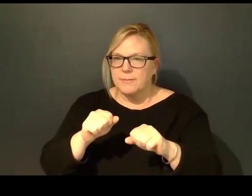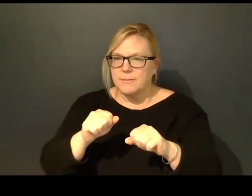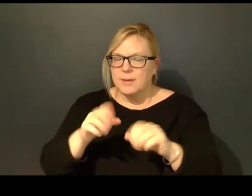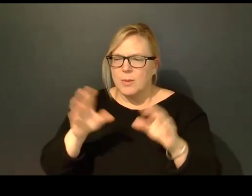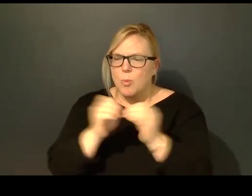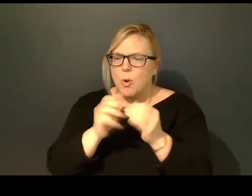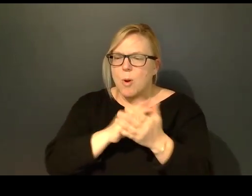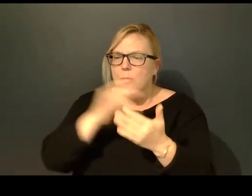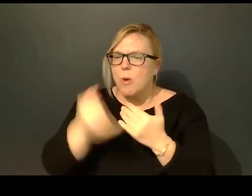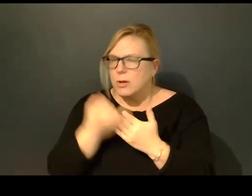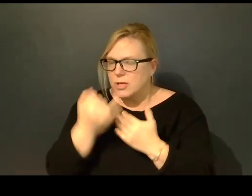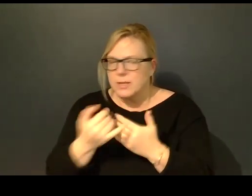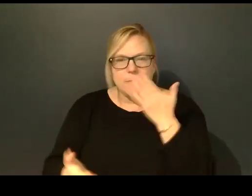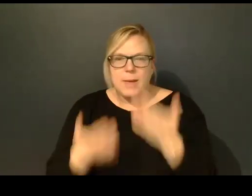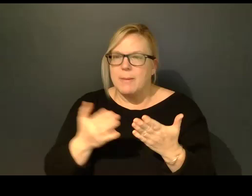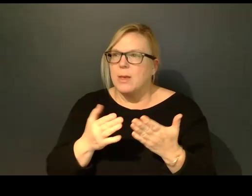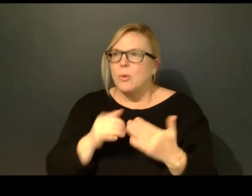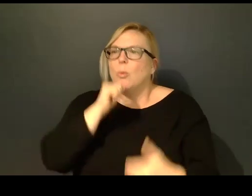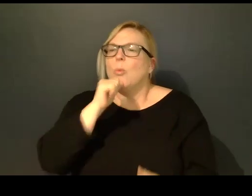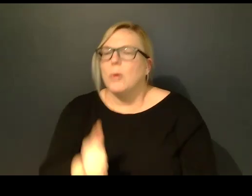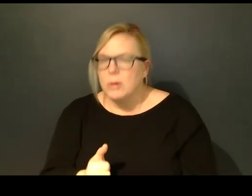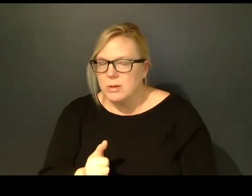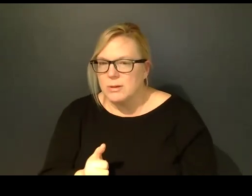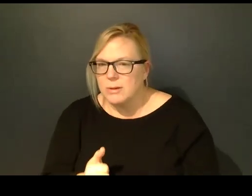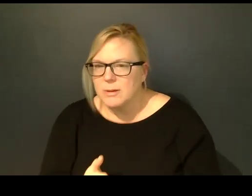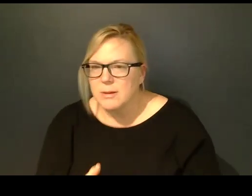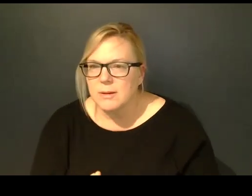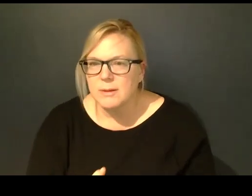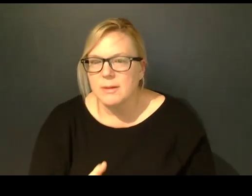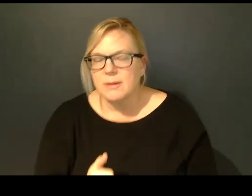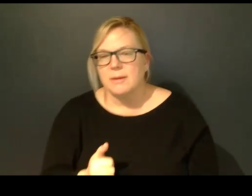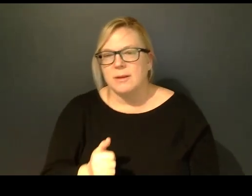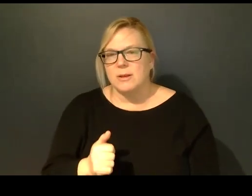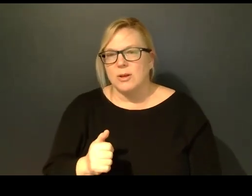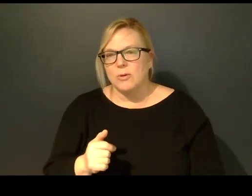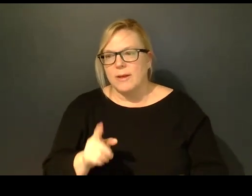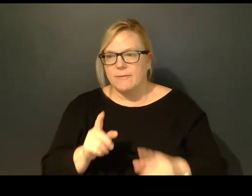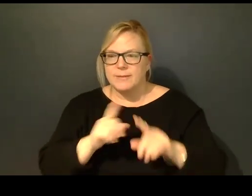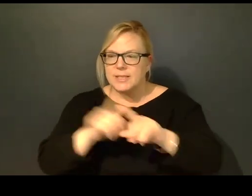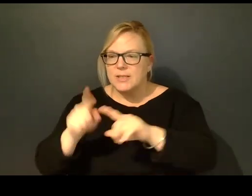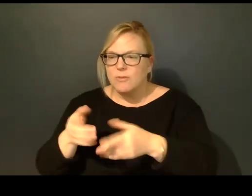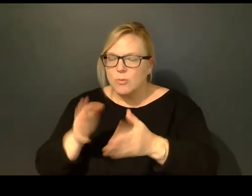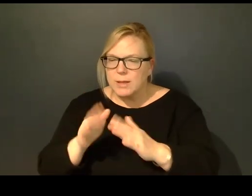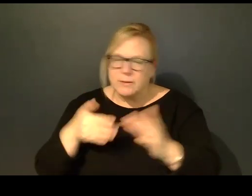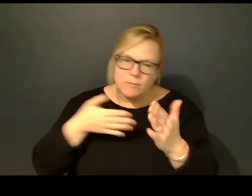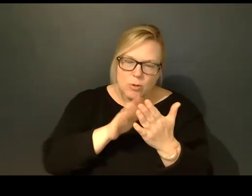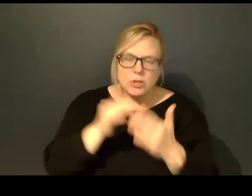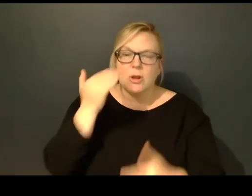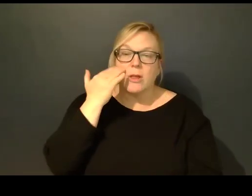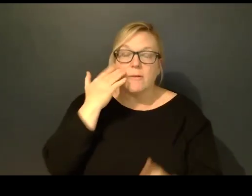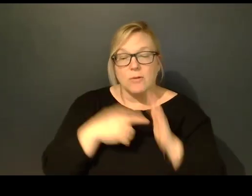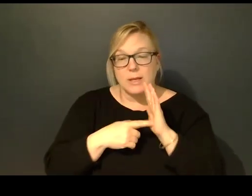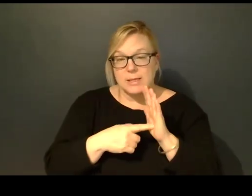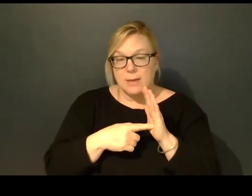projects that they wouldn't have in traditional ways of approaching knowledge. For example, folks that all of a sudden want to learn